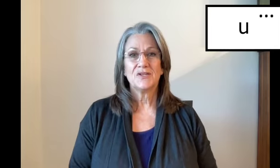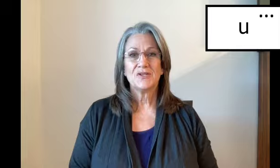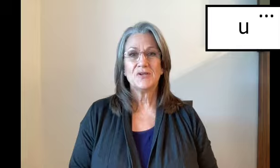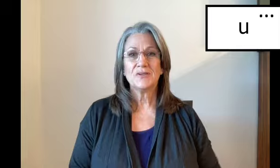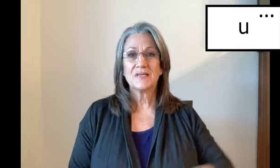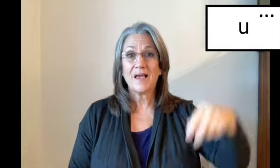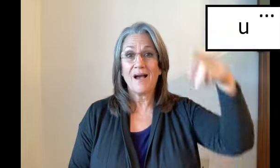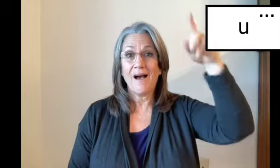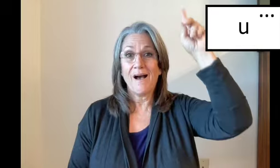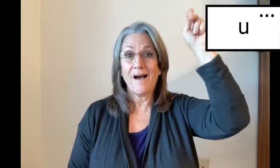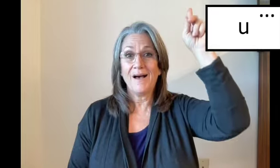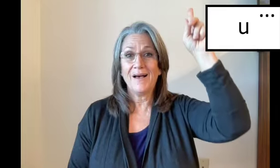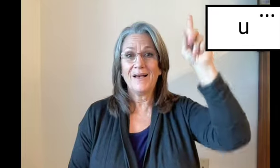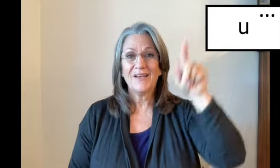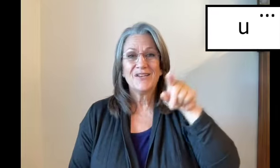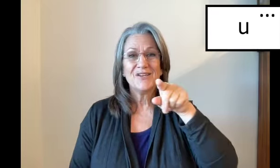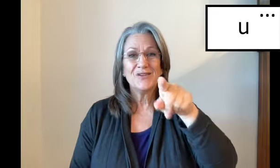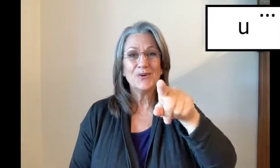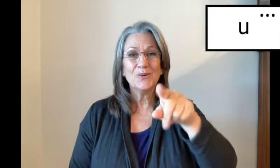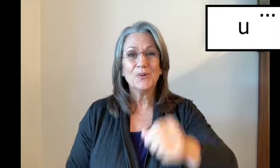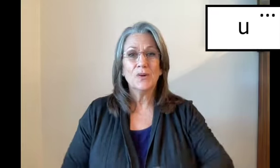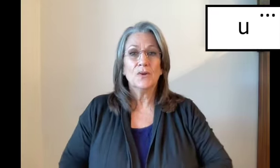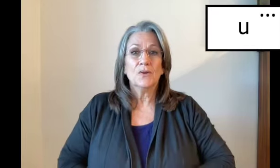You say you,